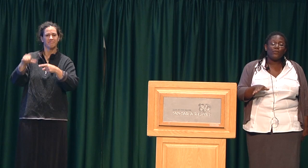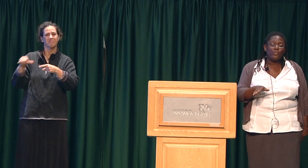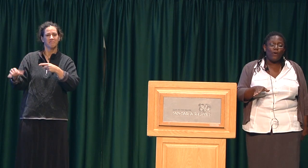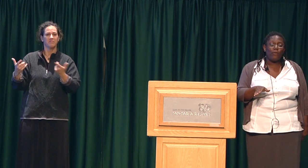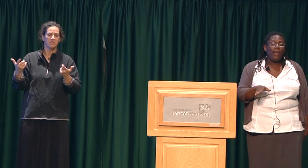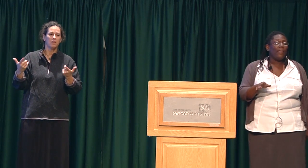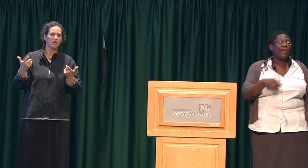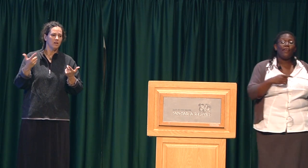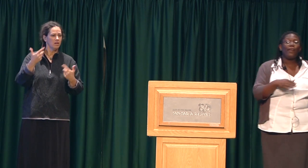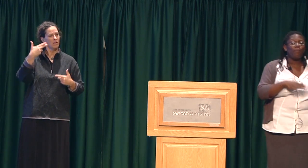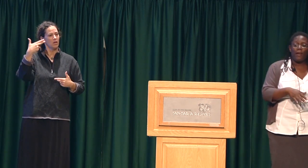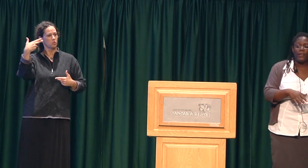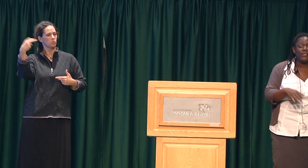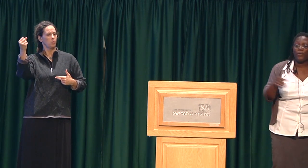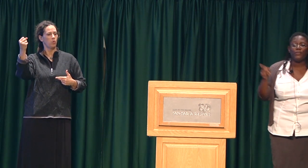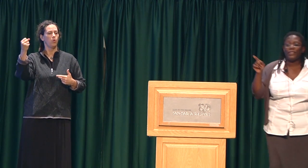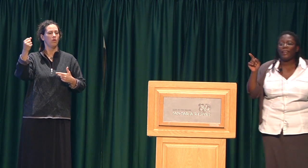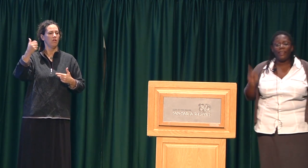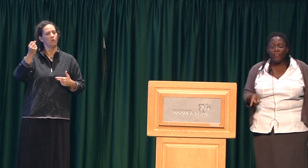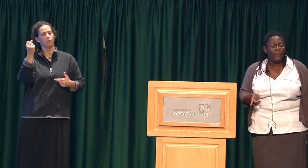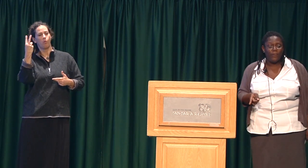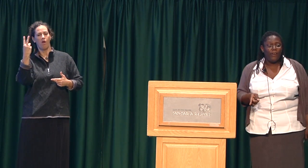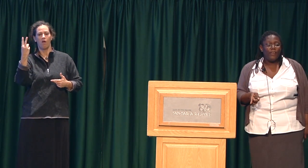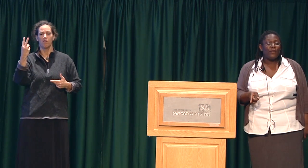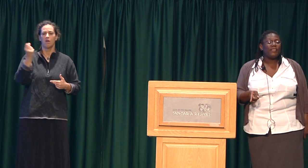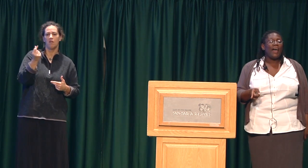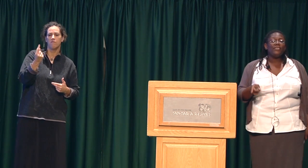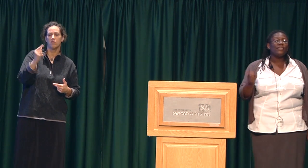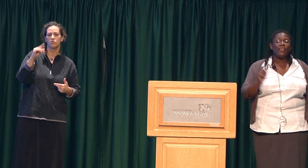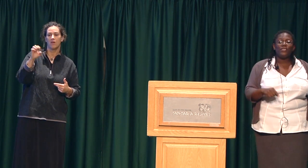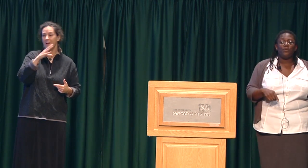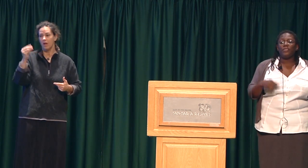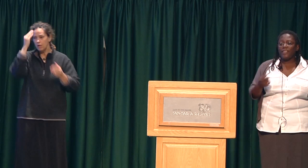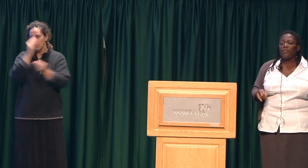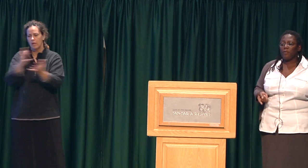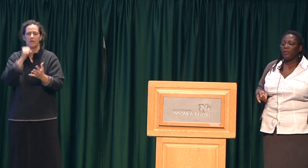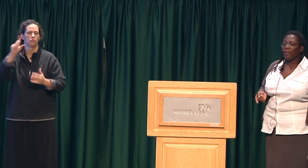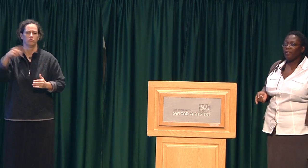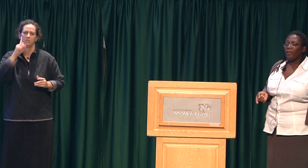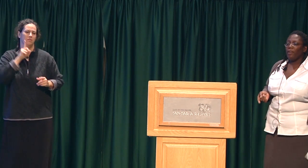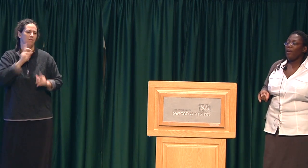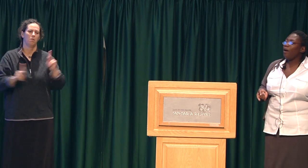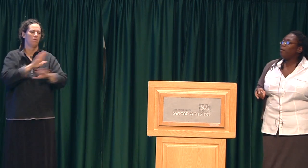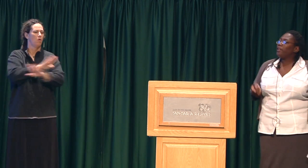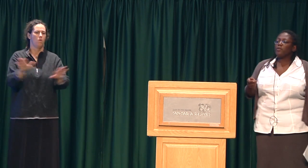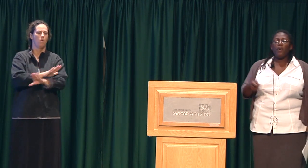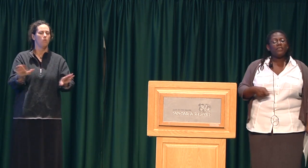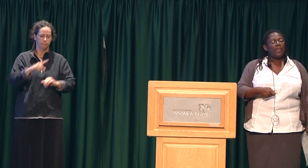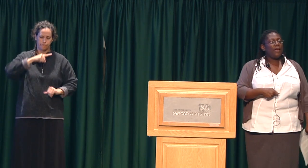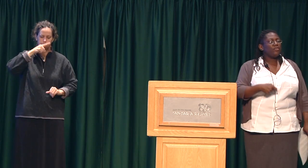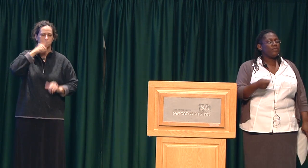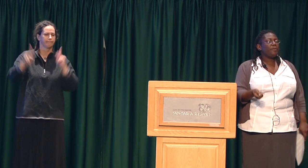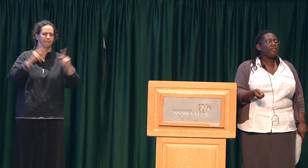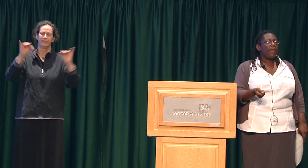have also shown that hearing Americans don't understand it either. So it's not just an issue with the deaf community. But